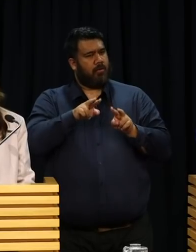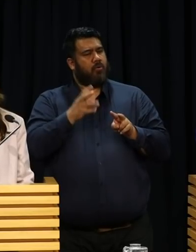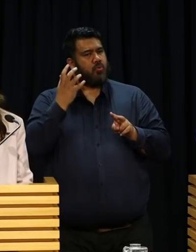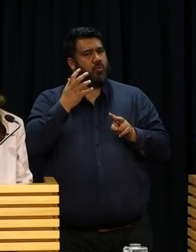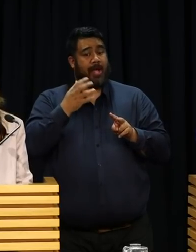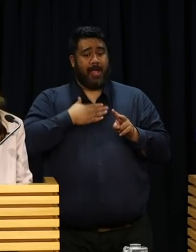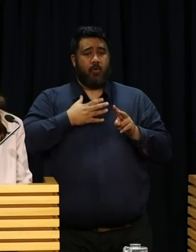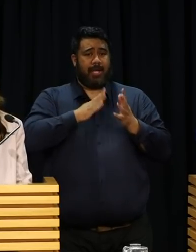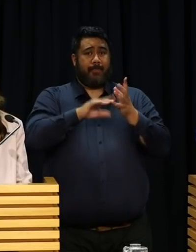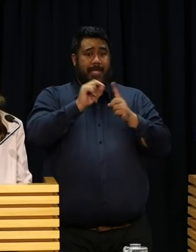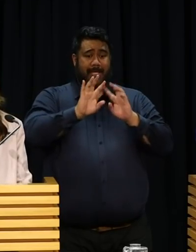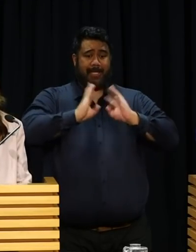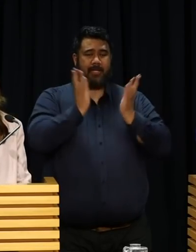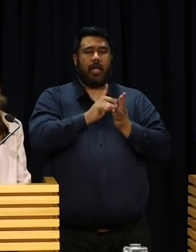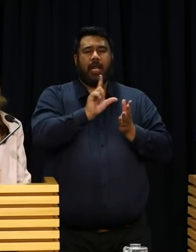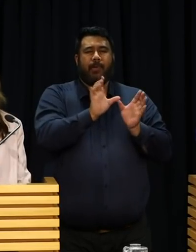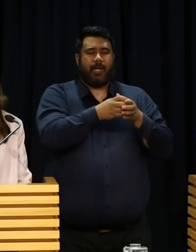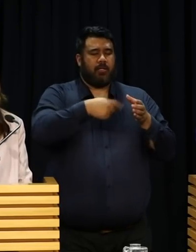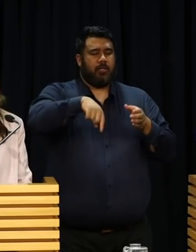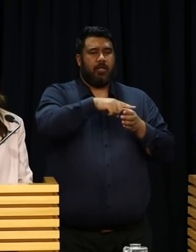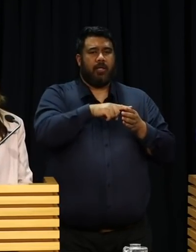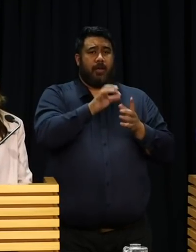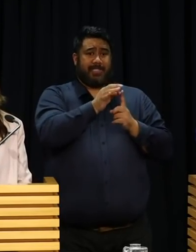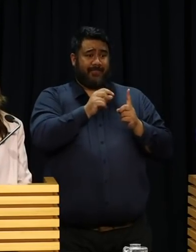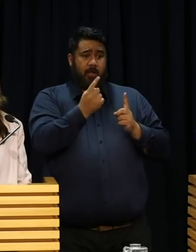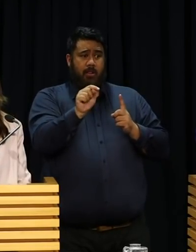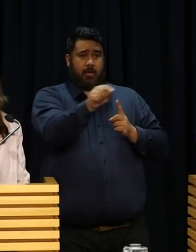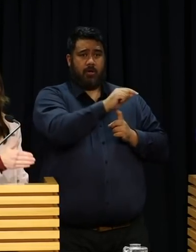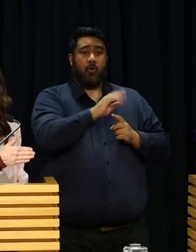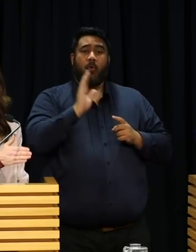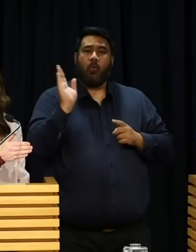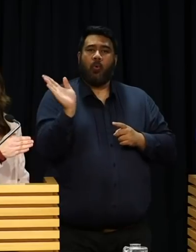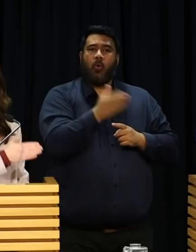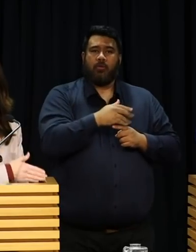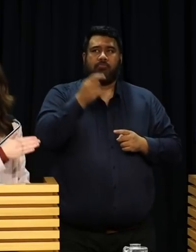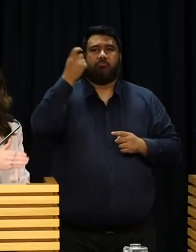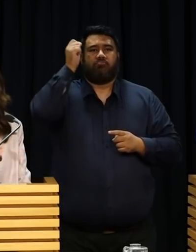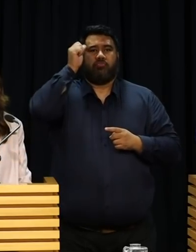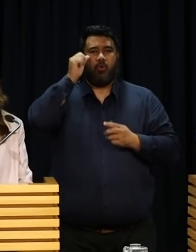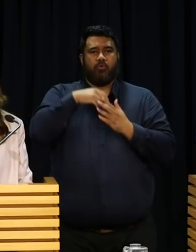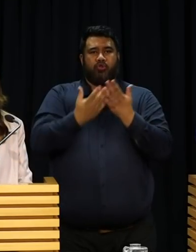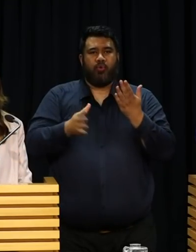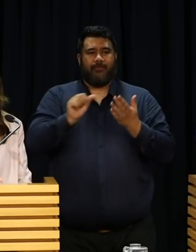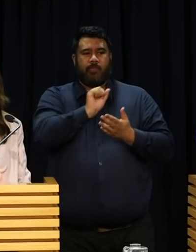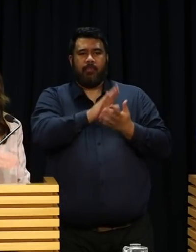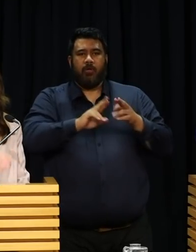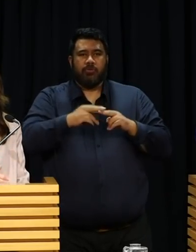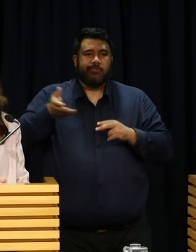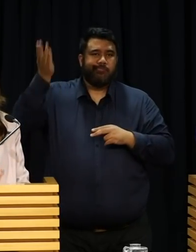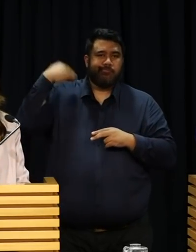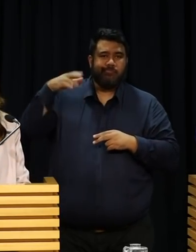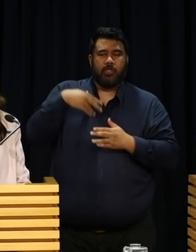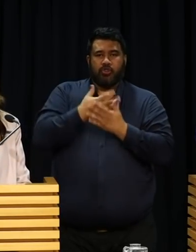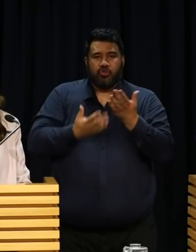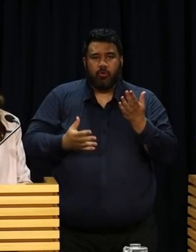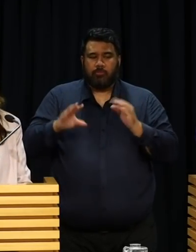our caucus, almost all of them have a story from their parents' generation and have spoken